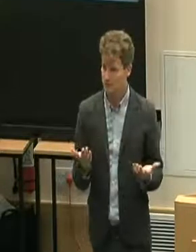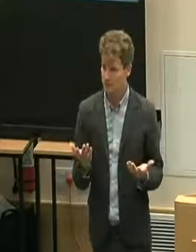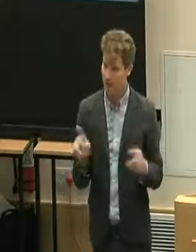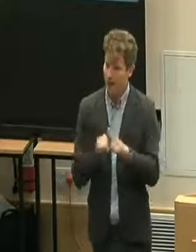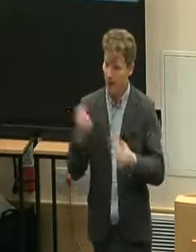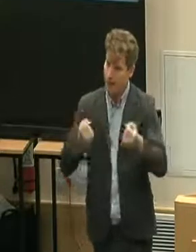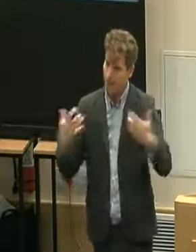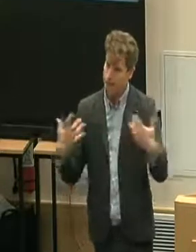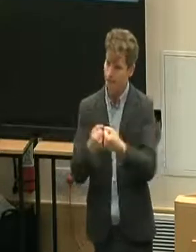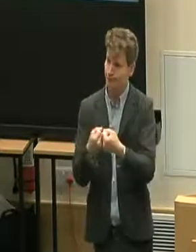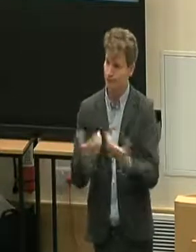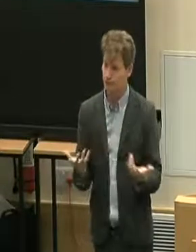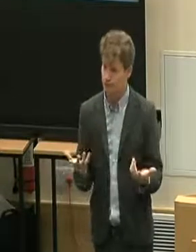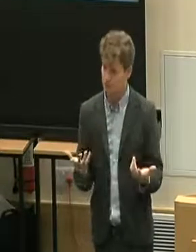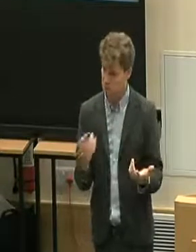accident?